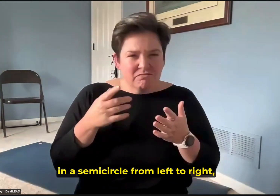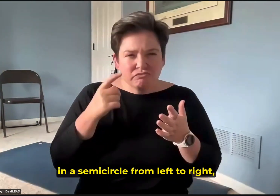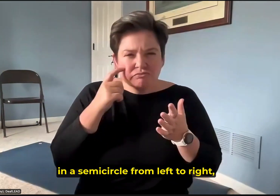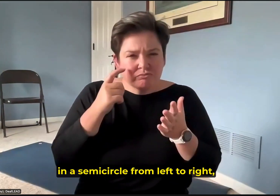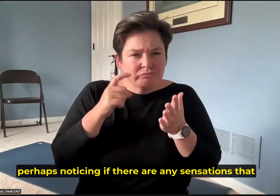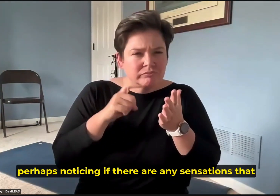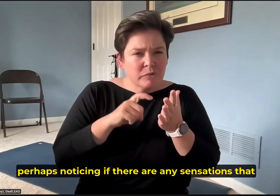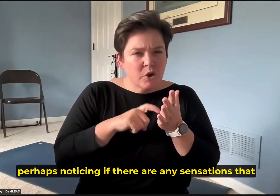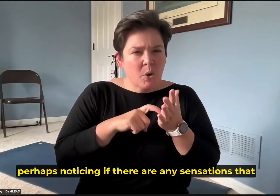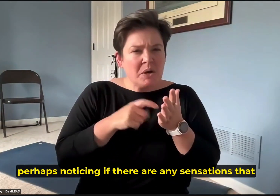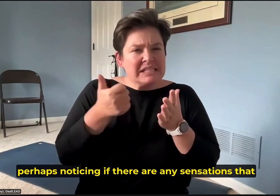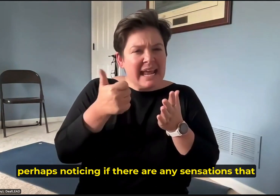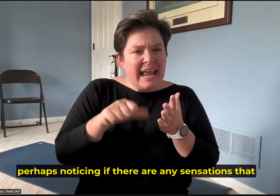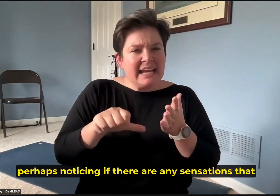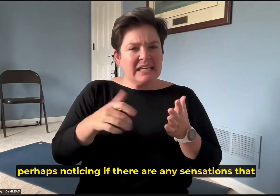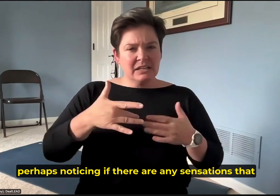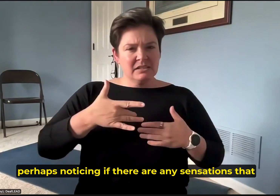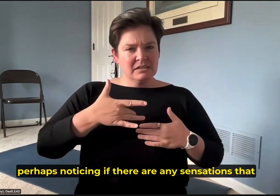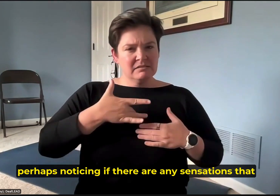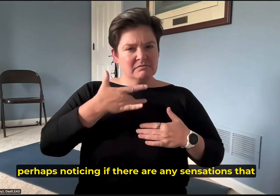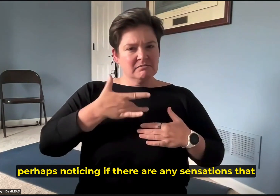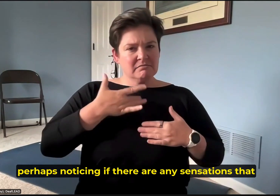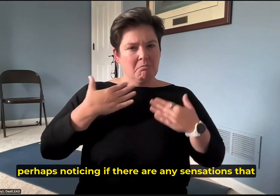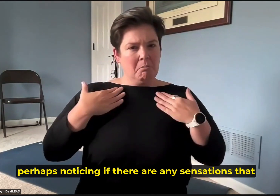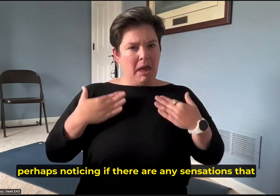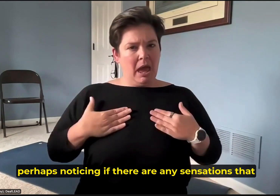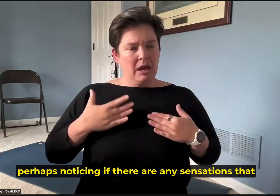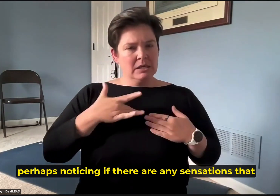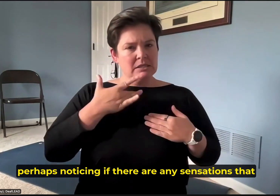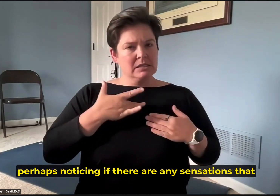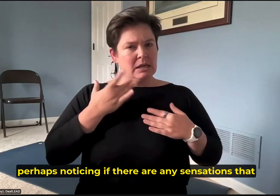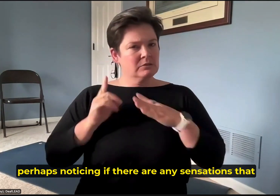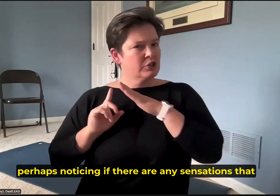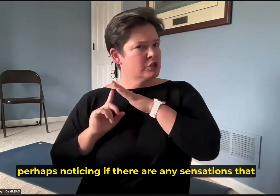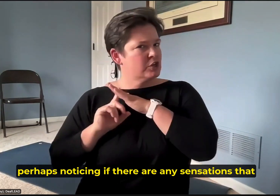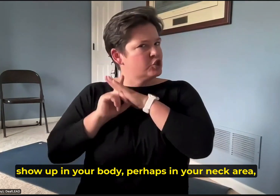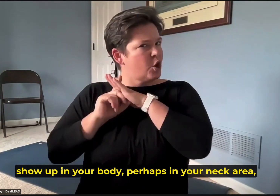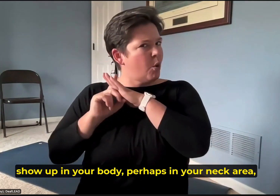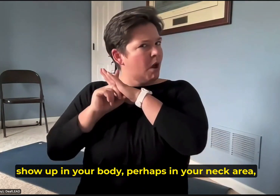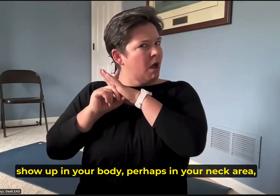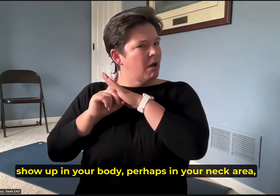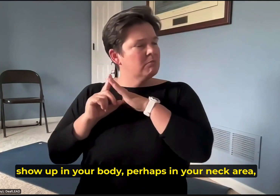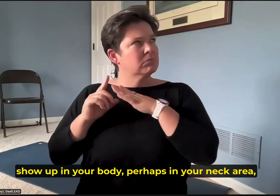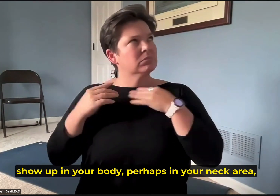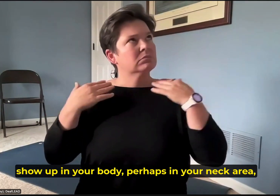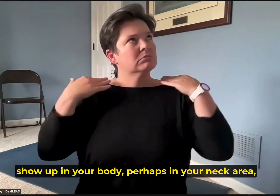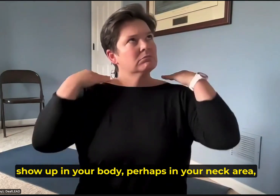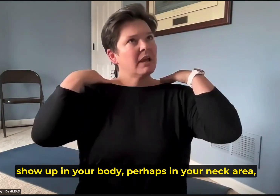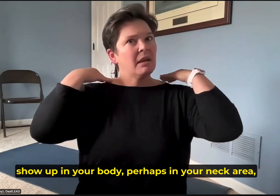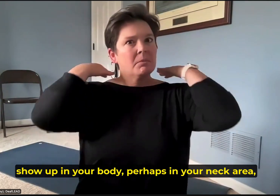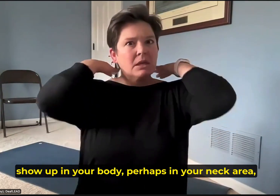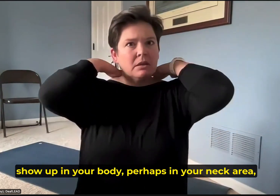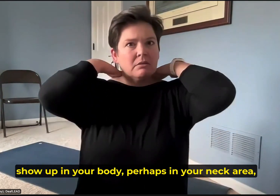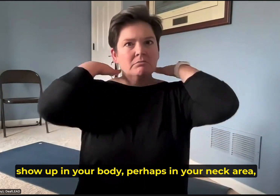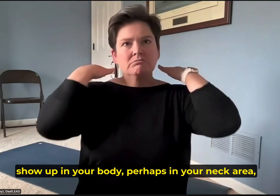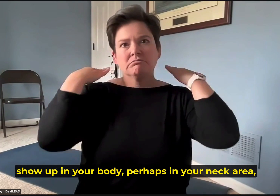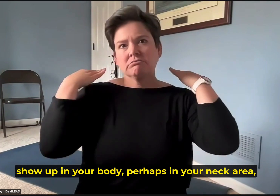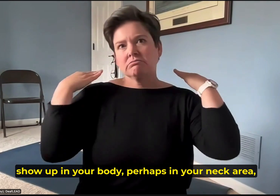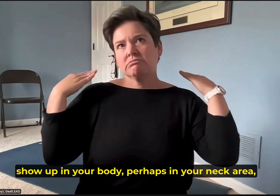right, perhaps noticing if there are any sensations that show up in your body, perhaps in your